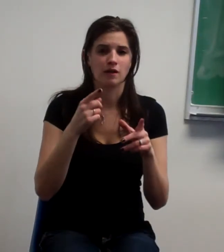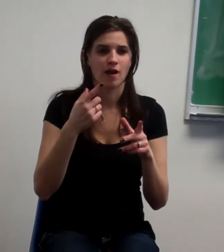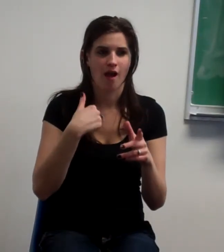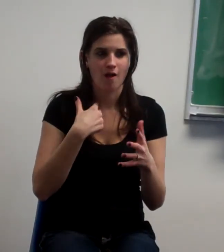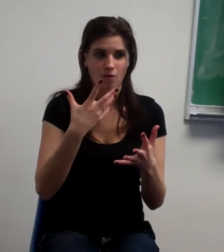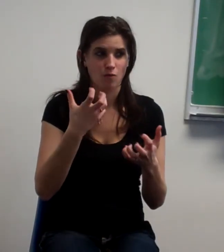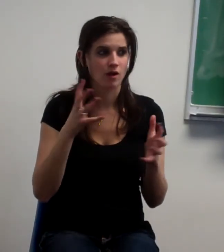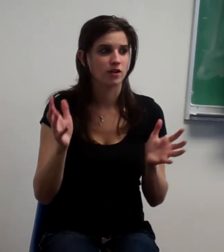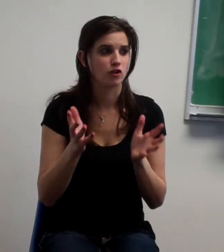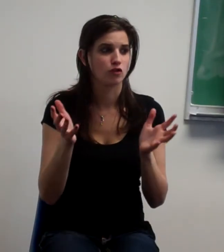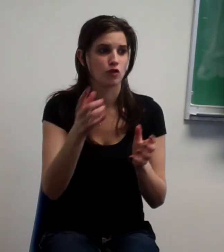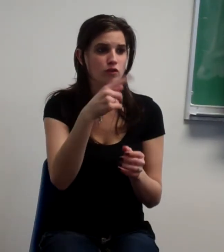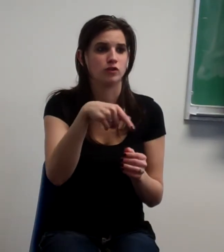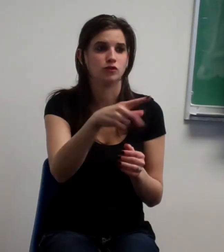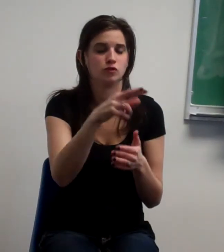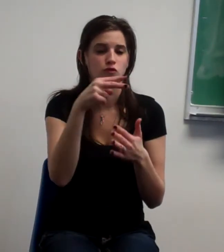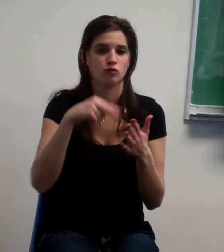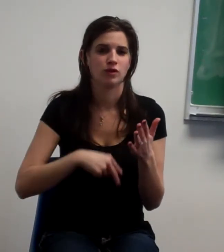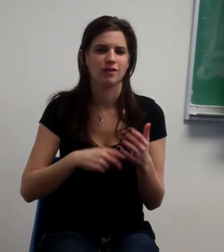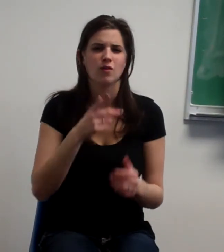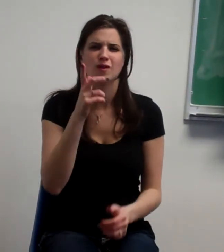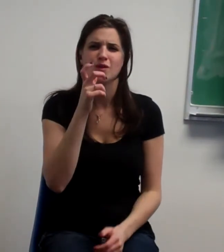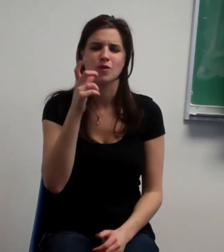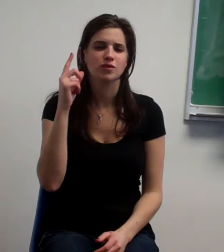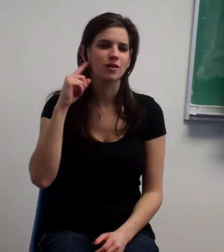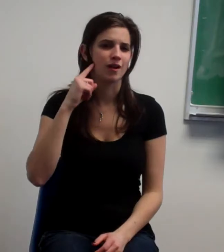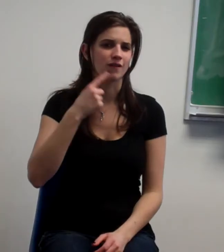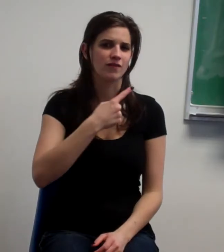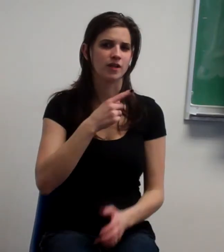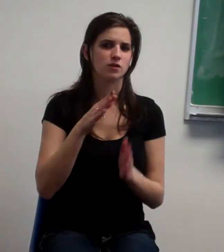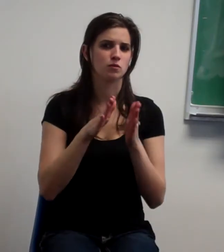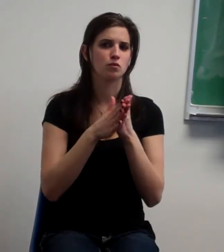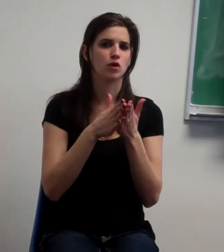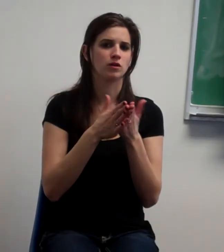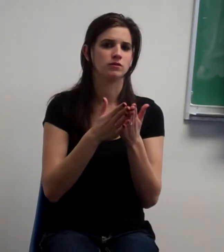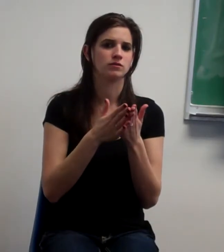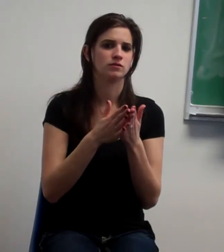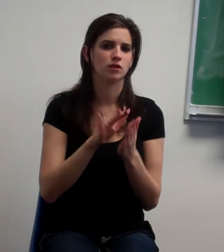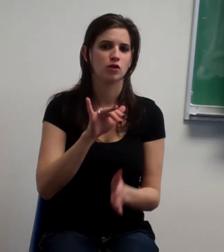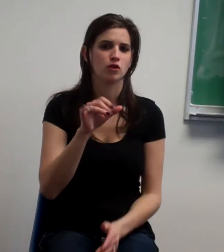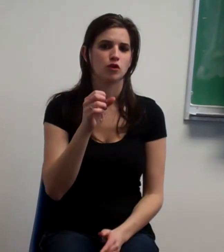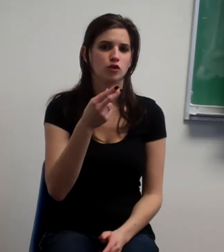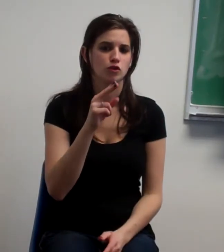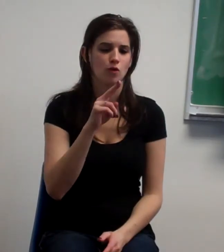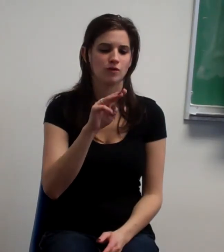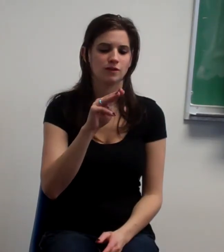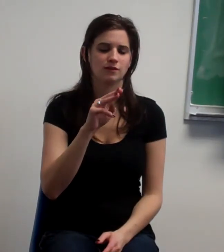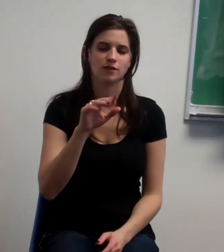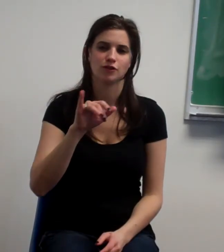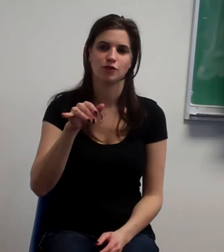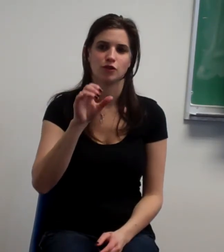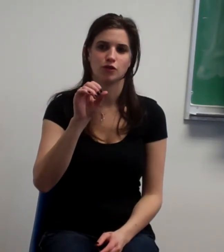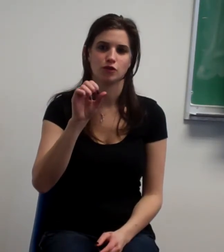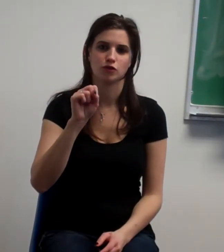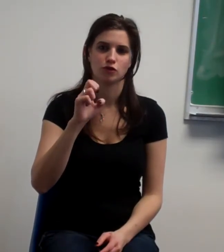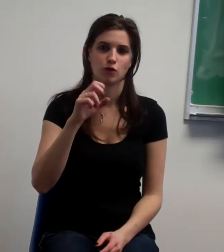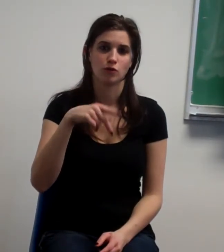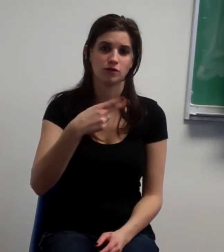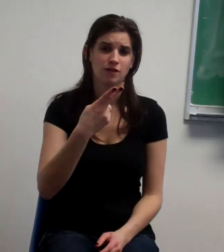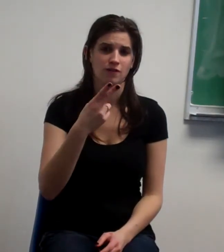Who's heard of this book before? Joseph Conrad's book, Hearts of Darkness. Has anyone heard of this before? Anyone read this in high